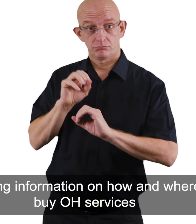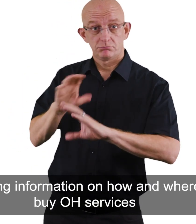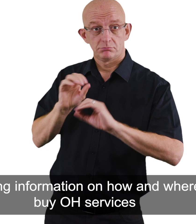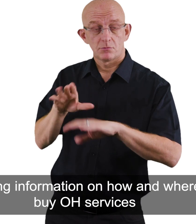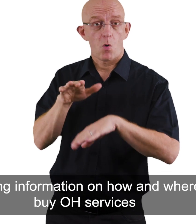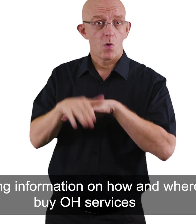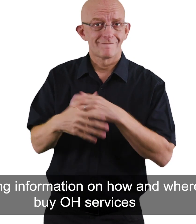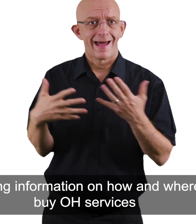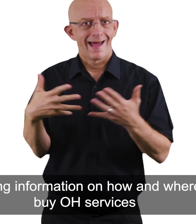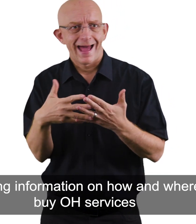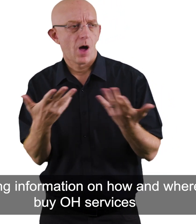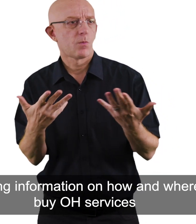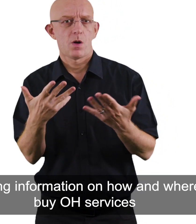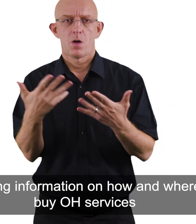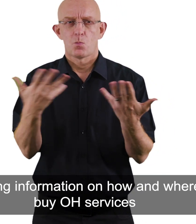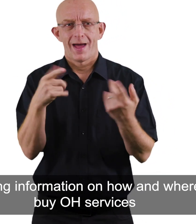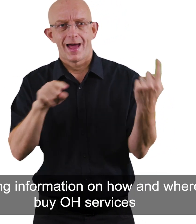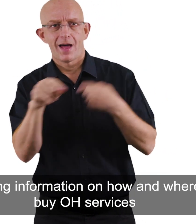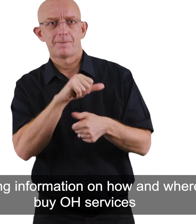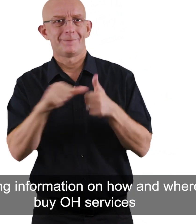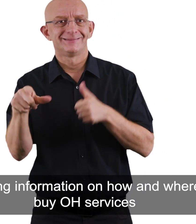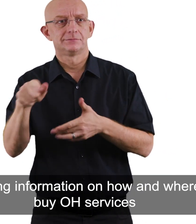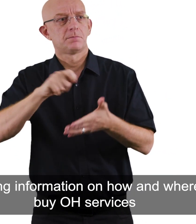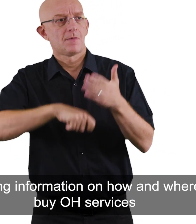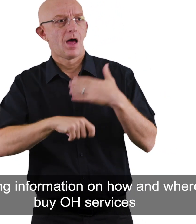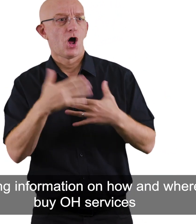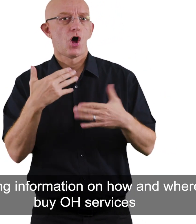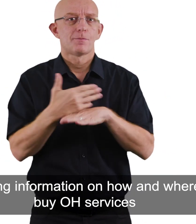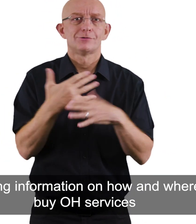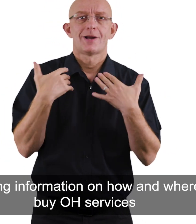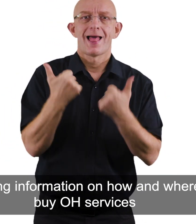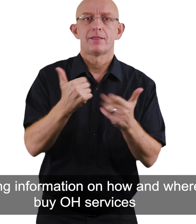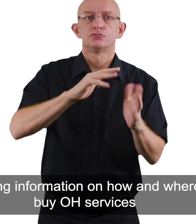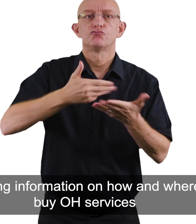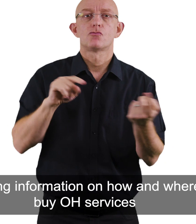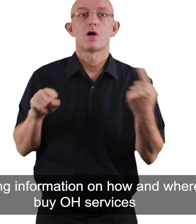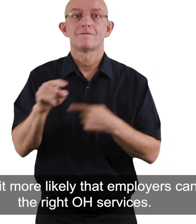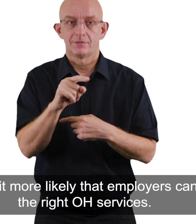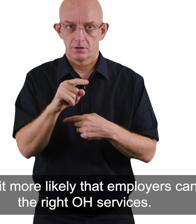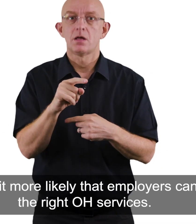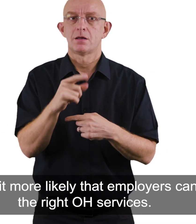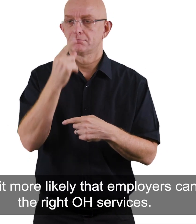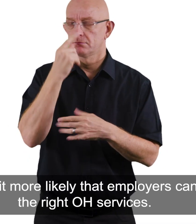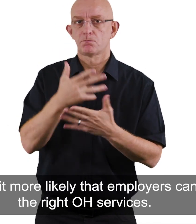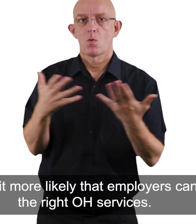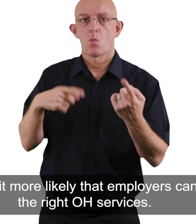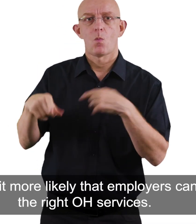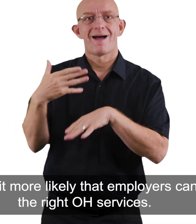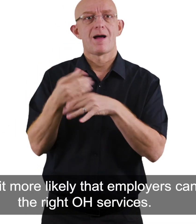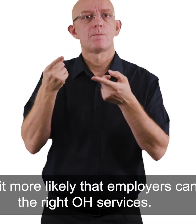Providing information on how and where to buy OH services could make it more